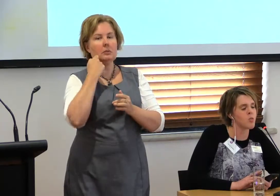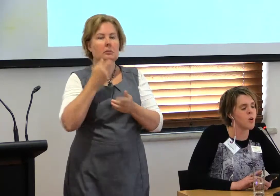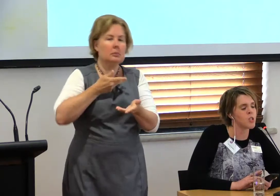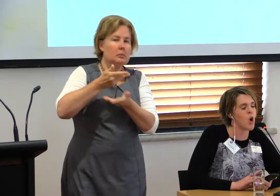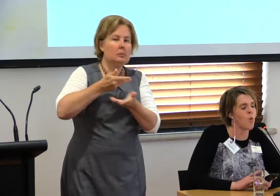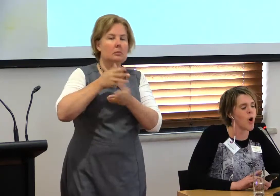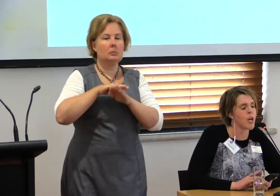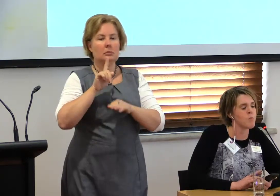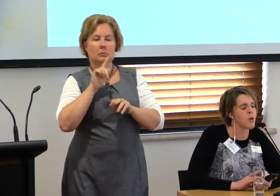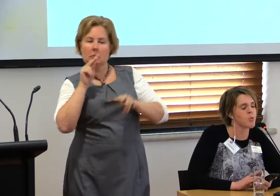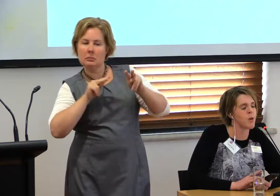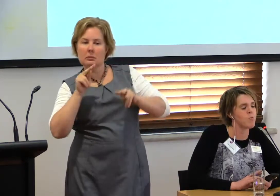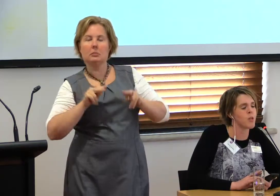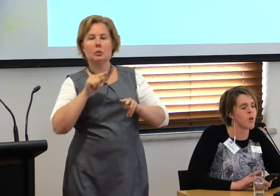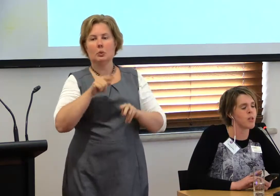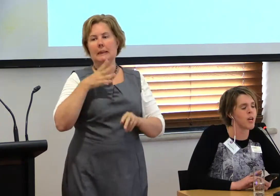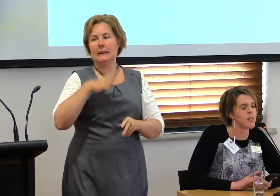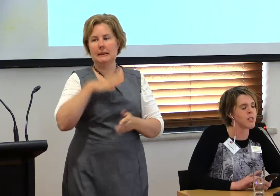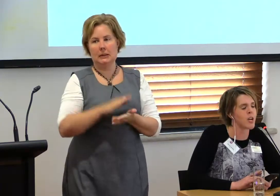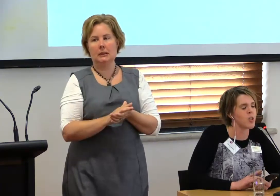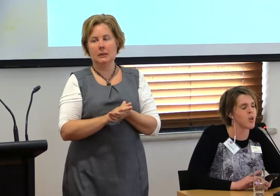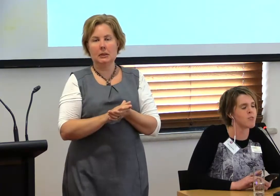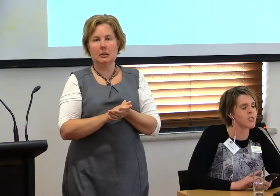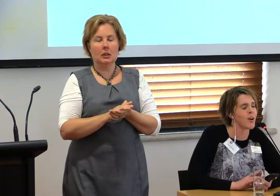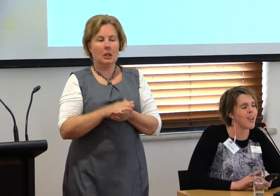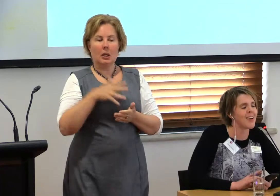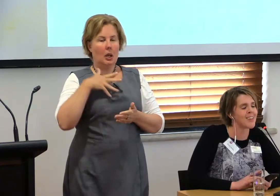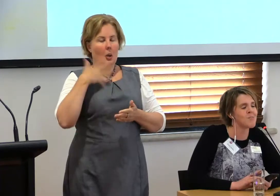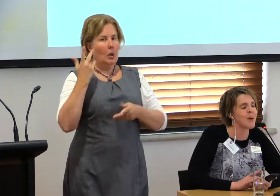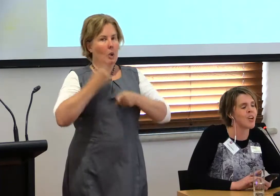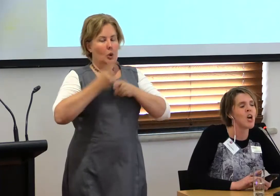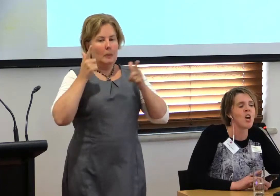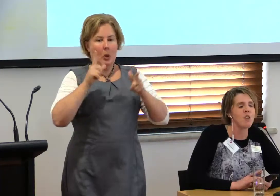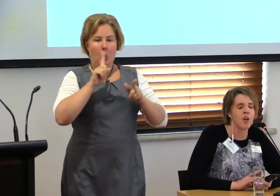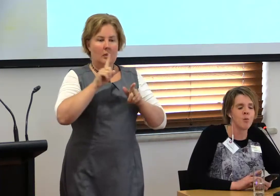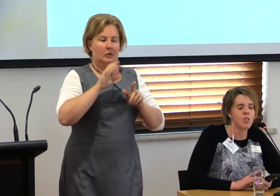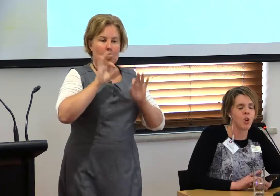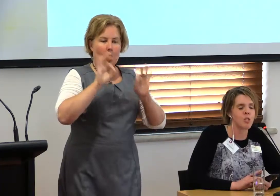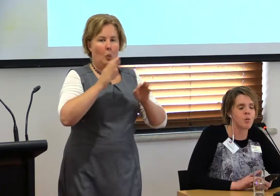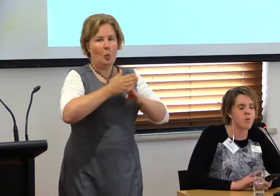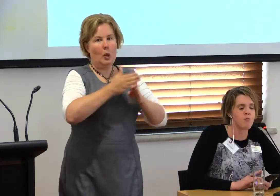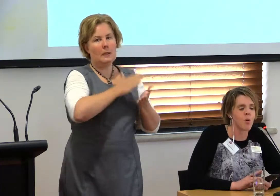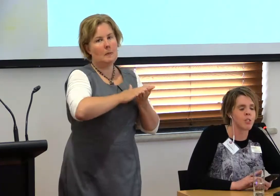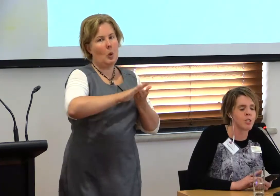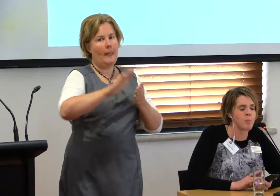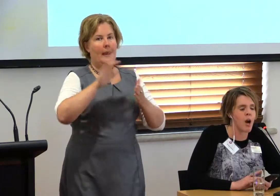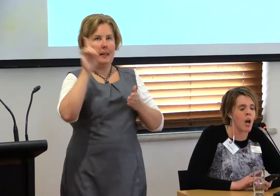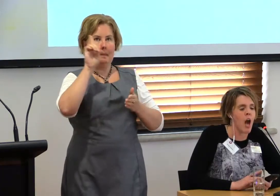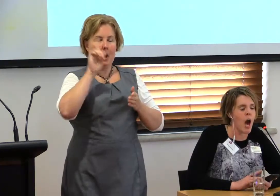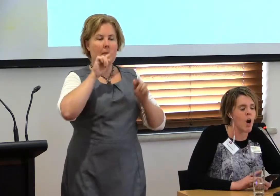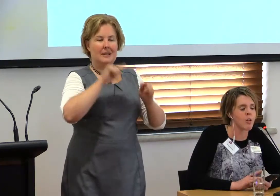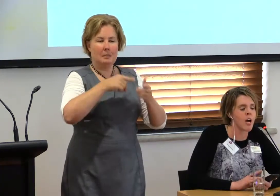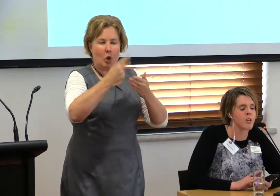about what's not working, because we're really going to get into that in a lot of detail later. But if anyone's got some brief questions